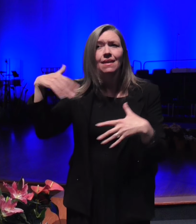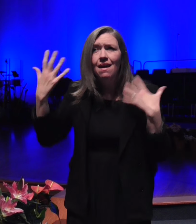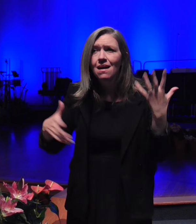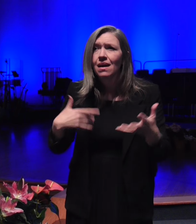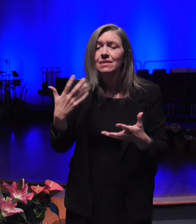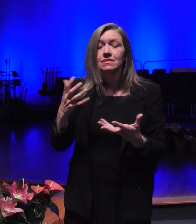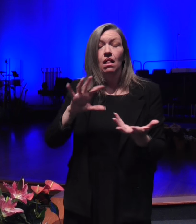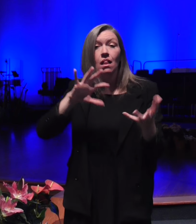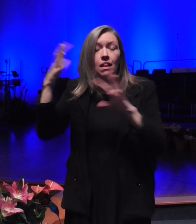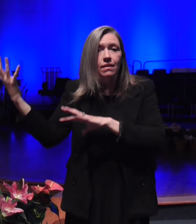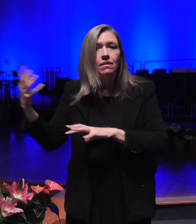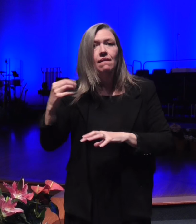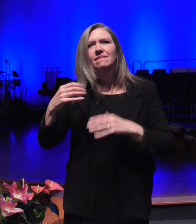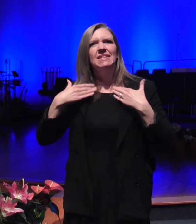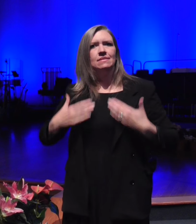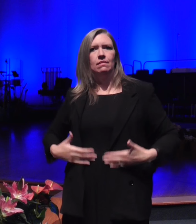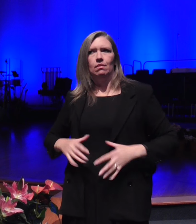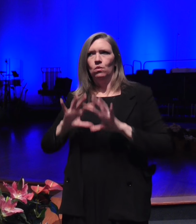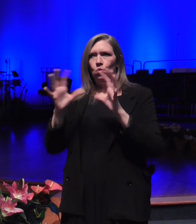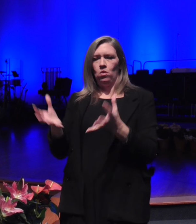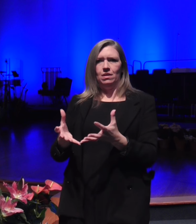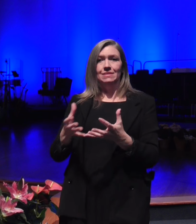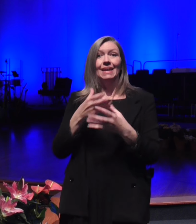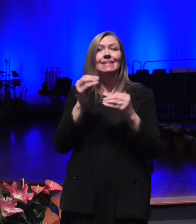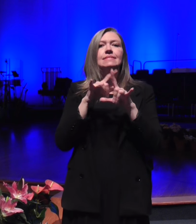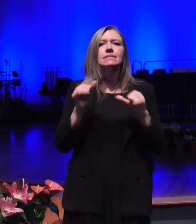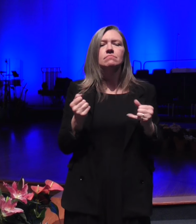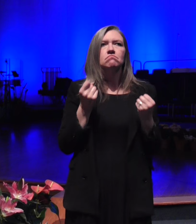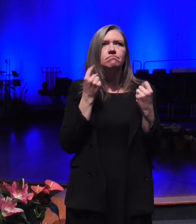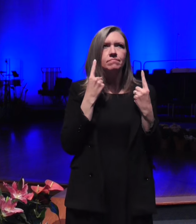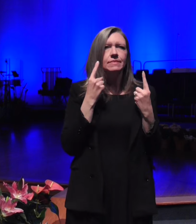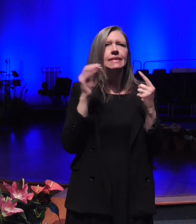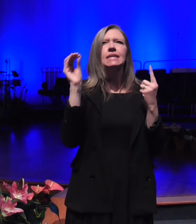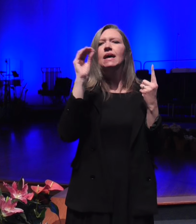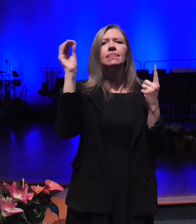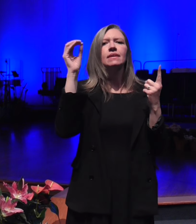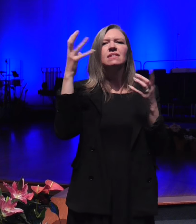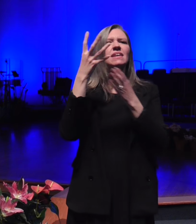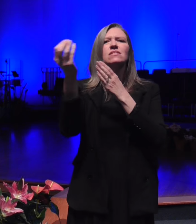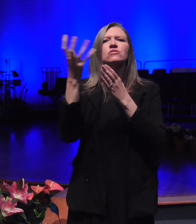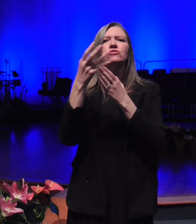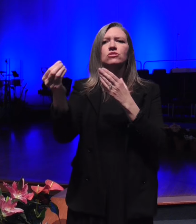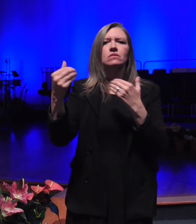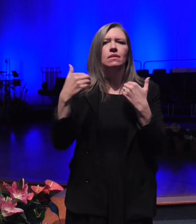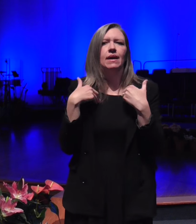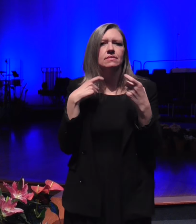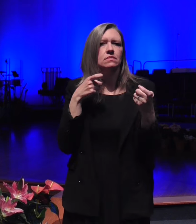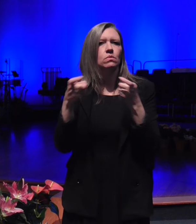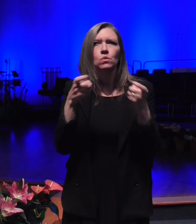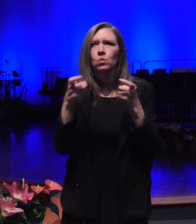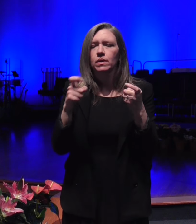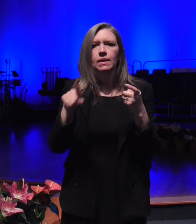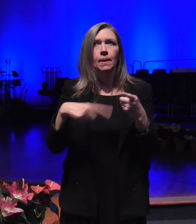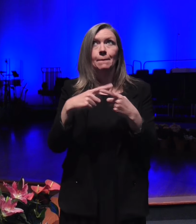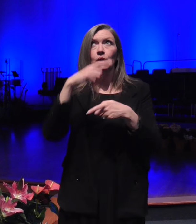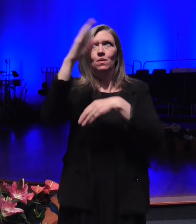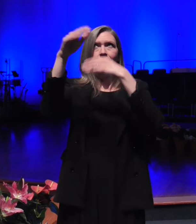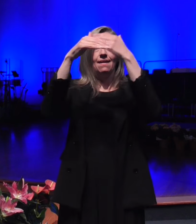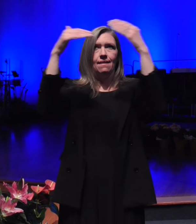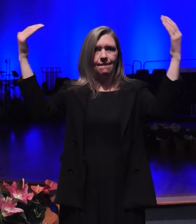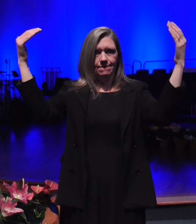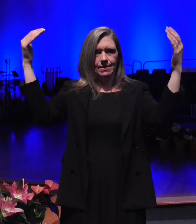while holding the position that nothing external has any authority over what heaven has